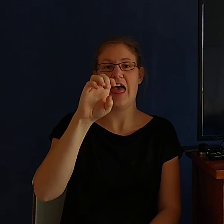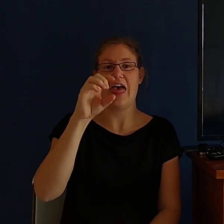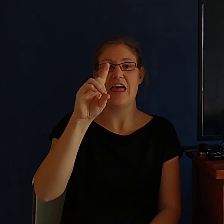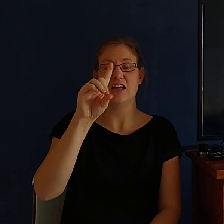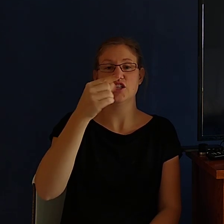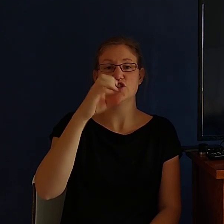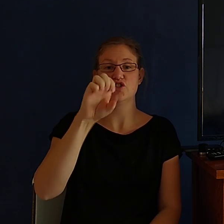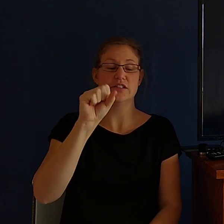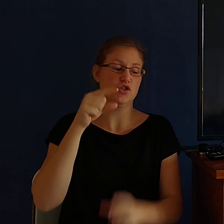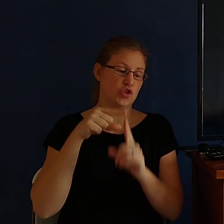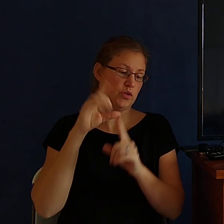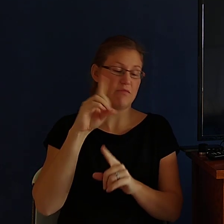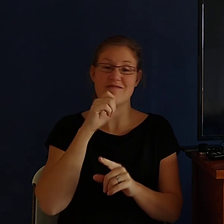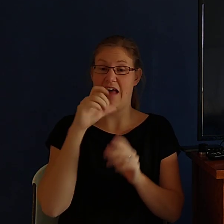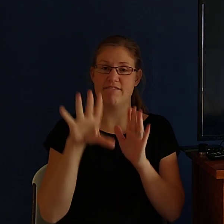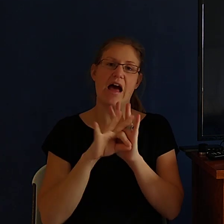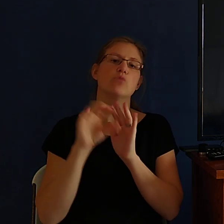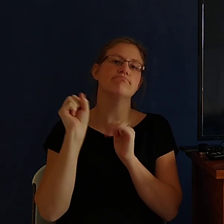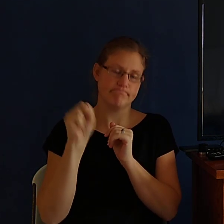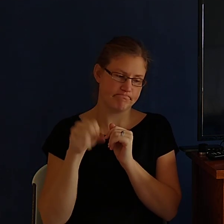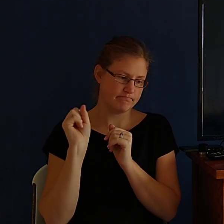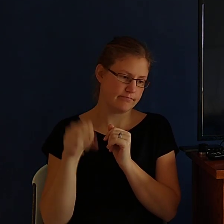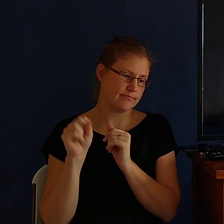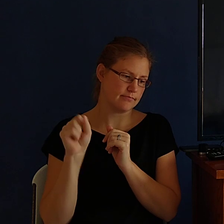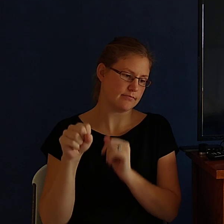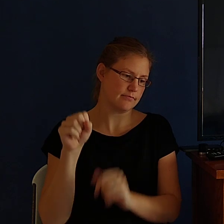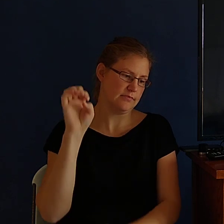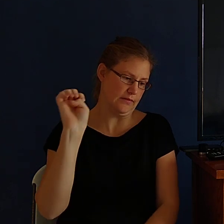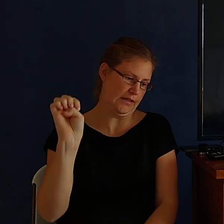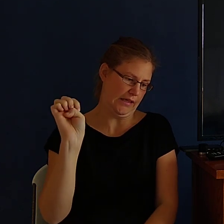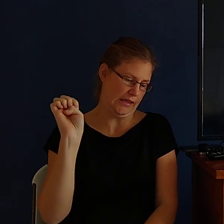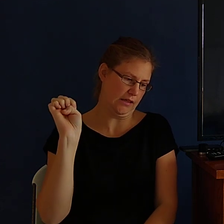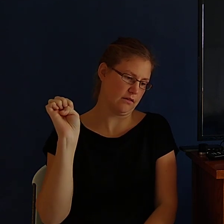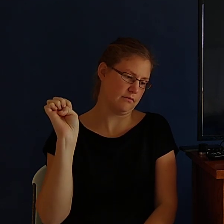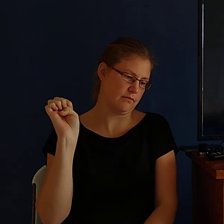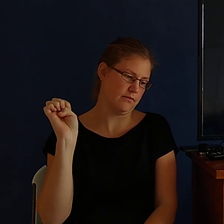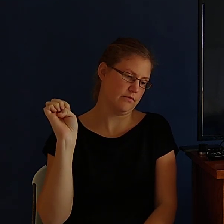we haven't discovered? Yes, it's E.